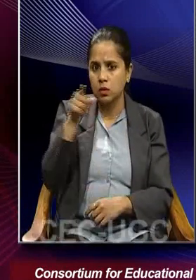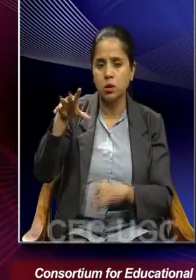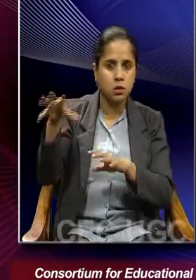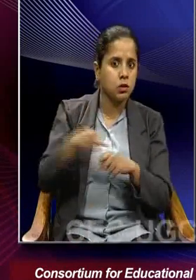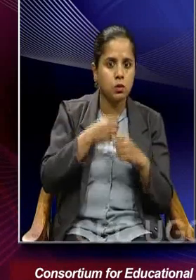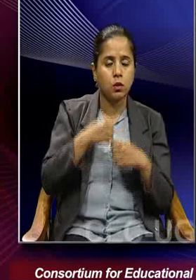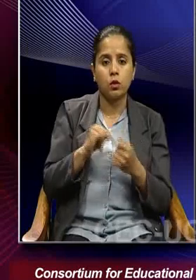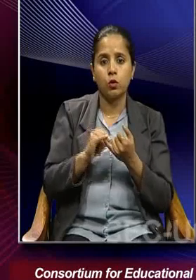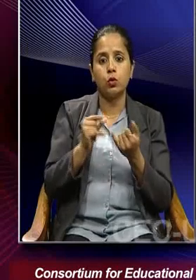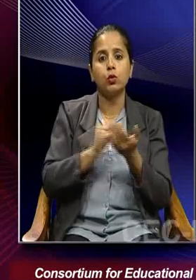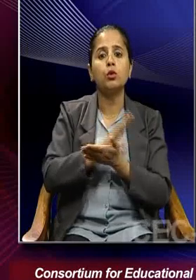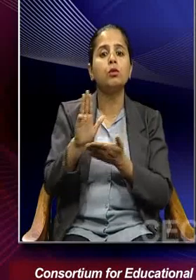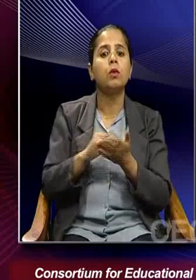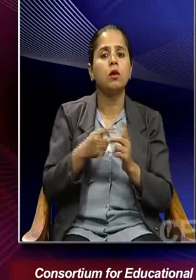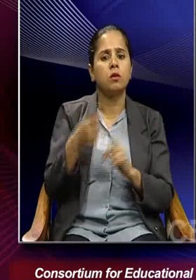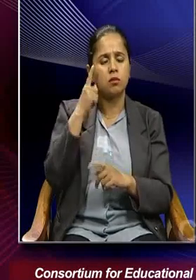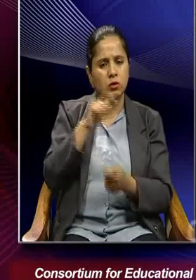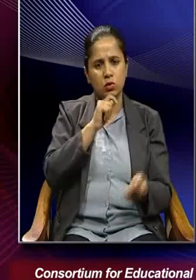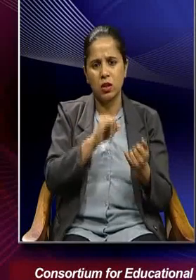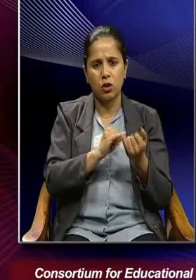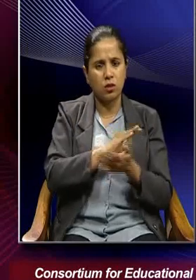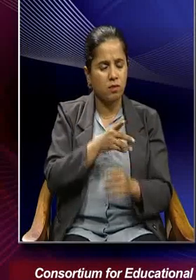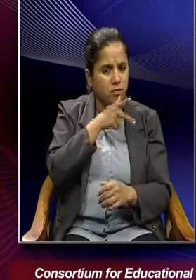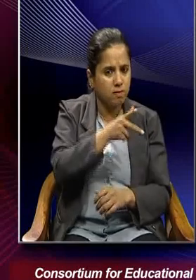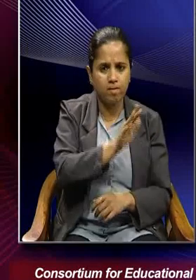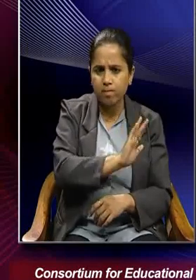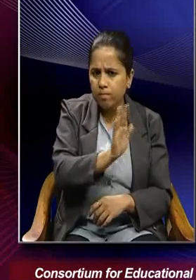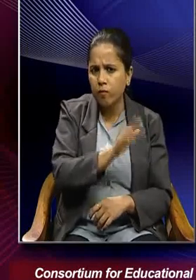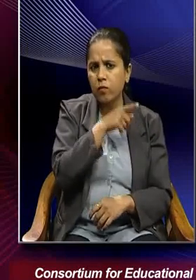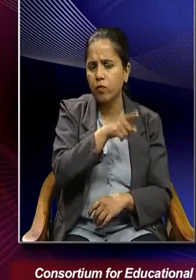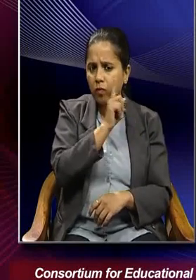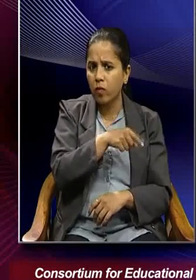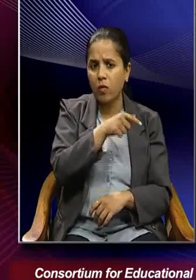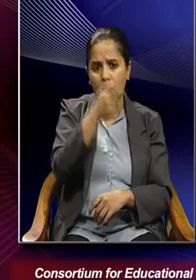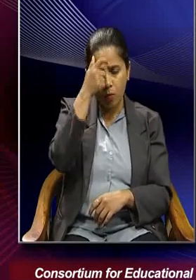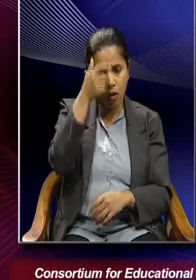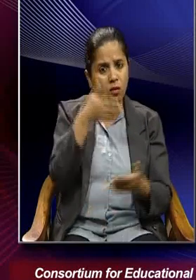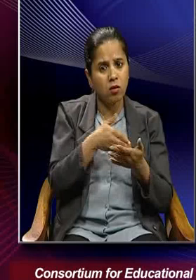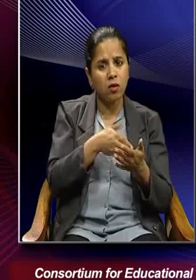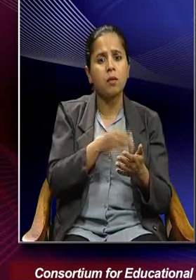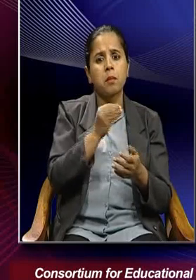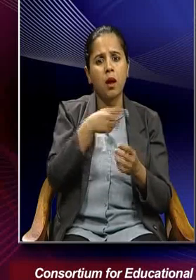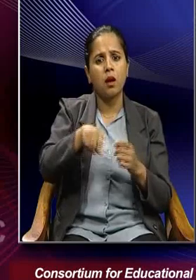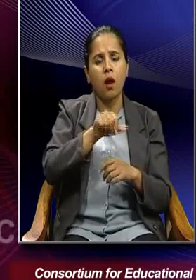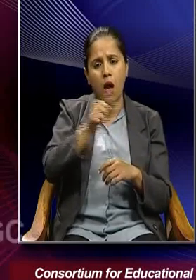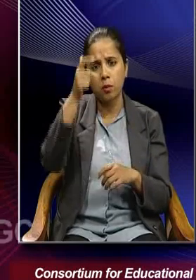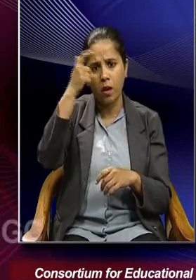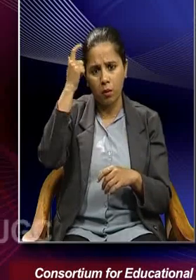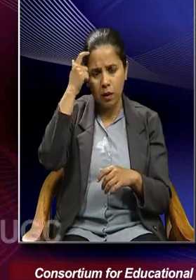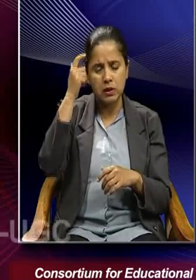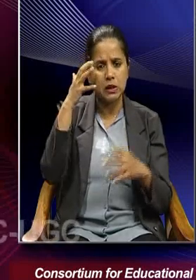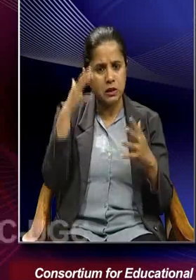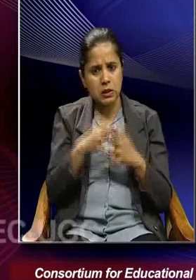how Sushmita Sen tries to reform Sharat by telling him that he should face his problems rather than inflicting physical and mental